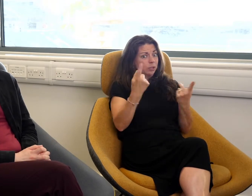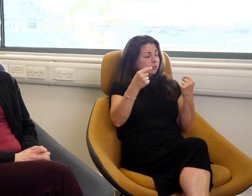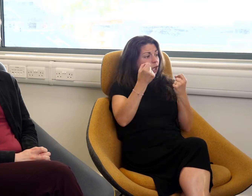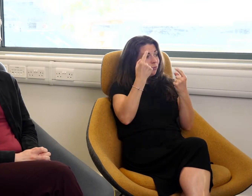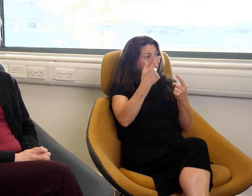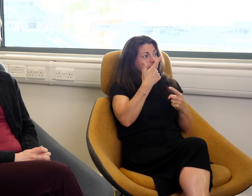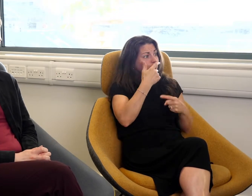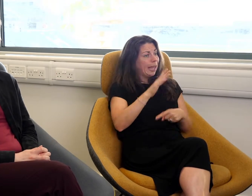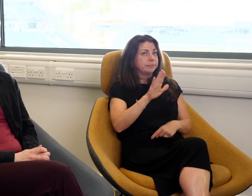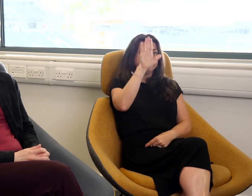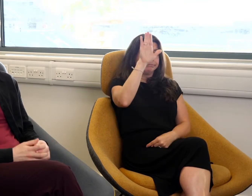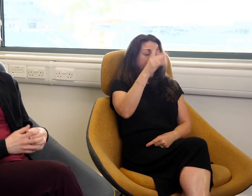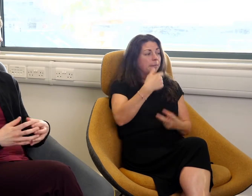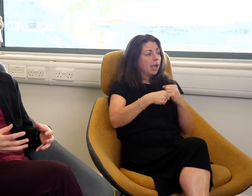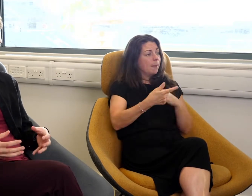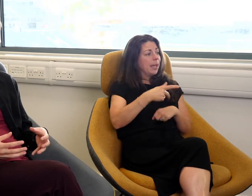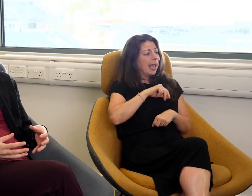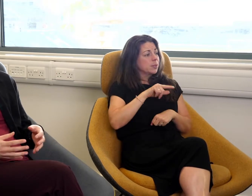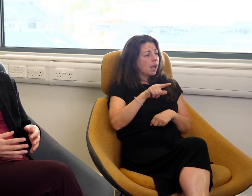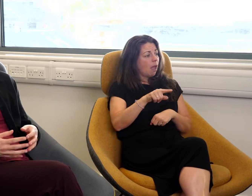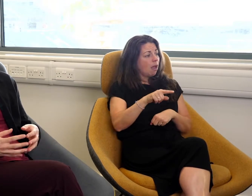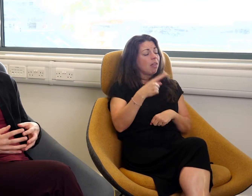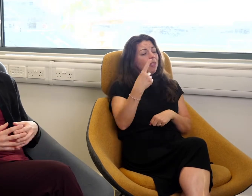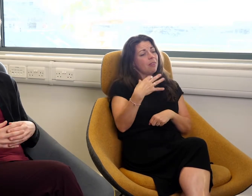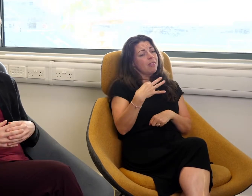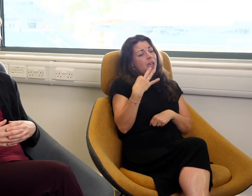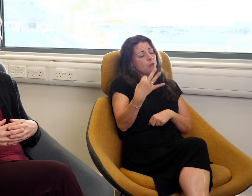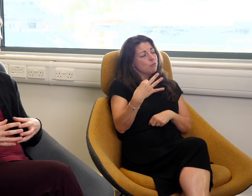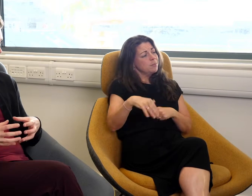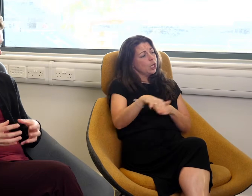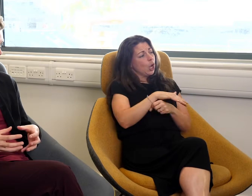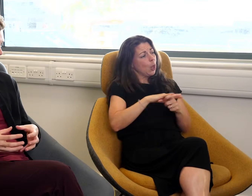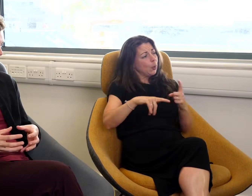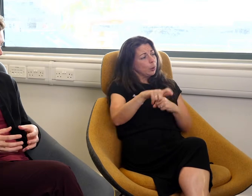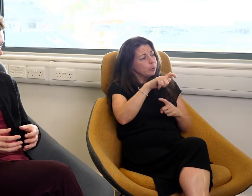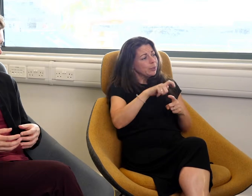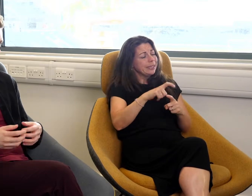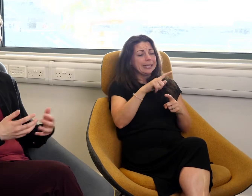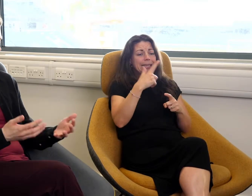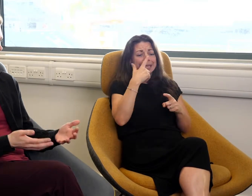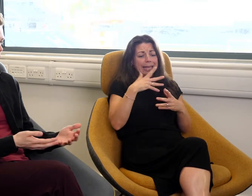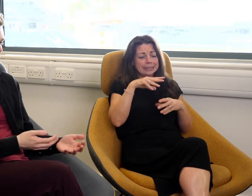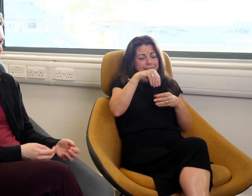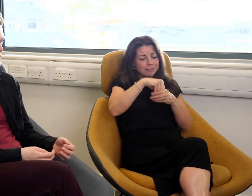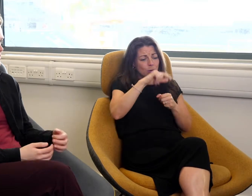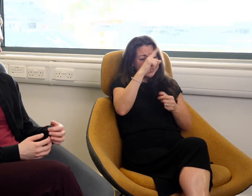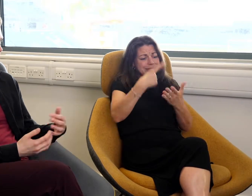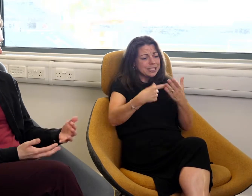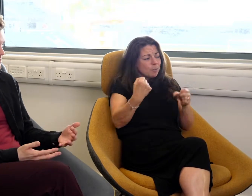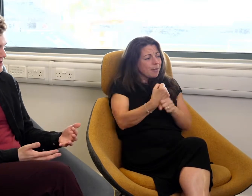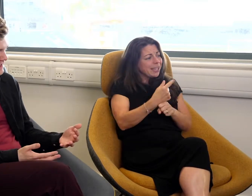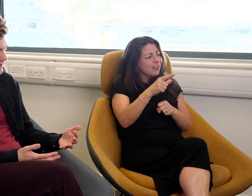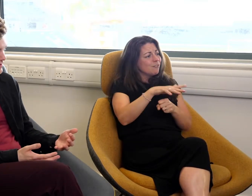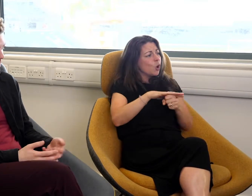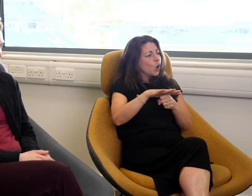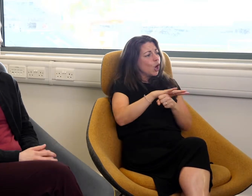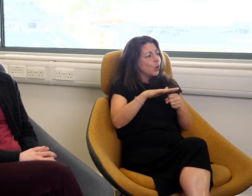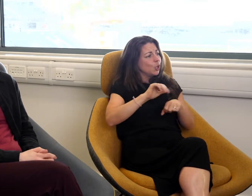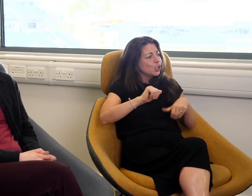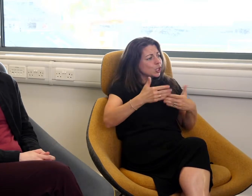but councillors represent the local community and make decisions about local services on, you know, that local council. So Peterborough City Council, where we are now,